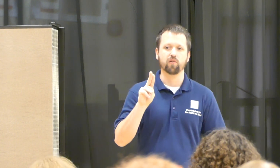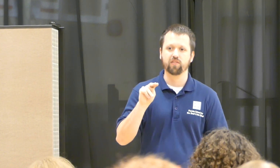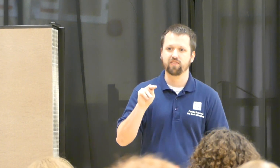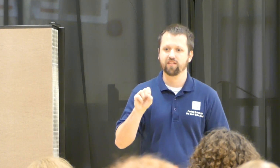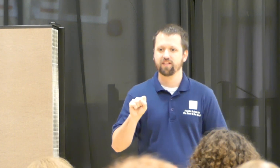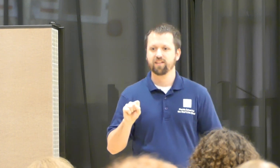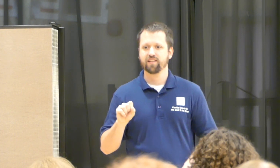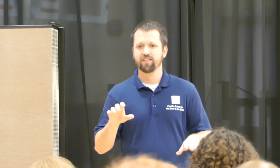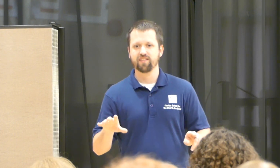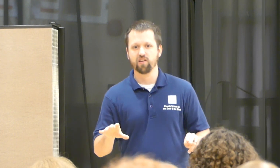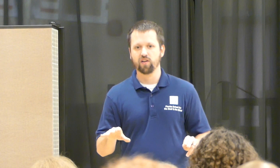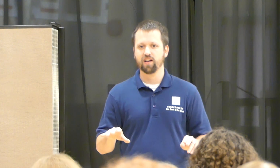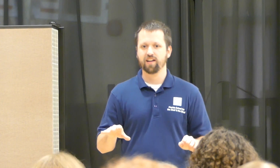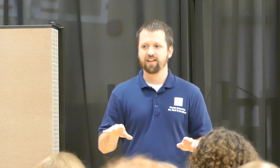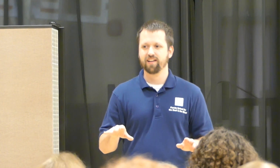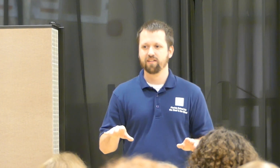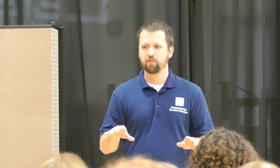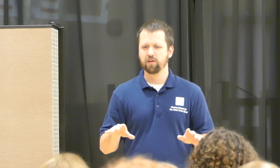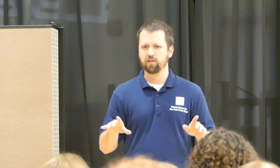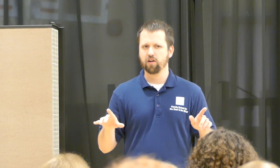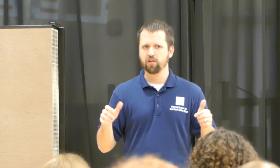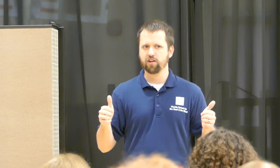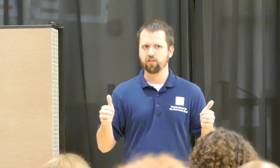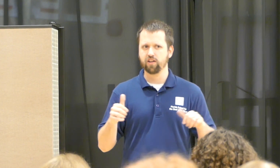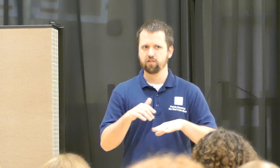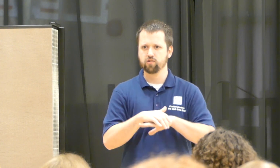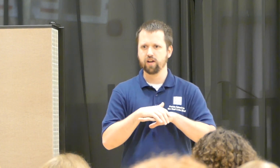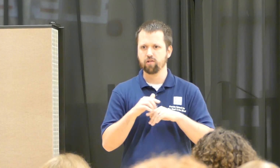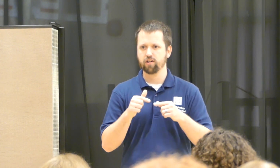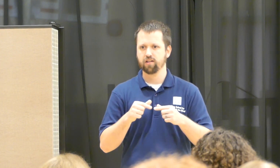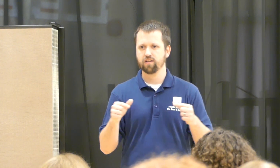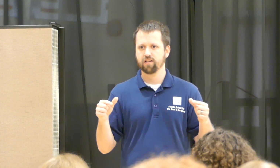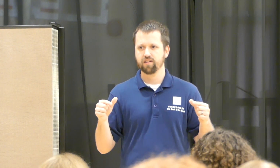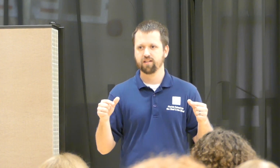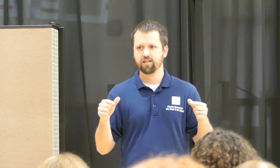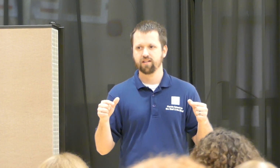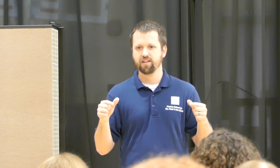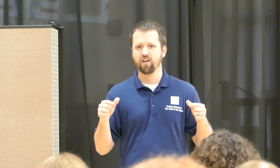Pronouns. So, you all good on your English grammar? No.